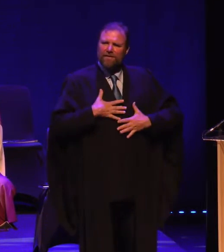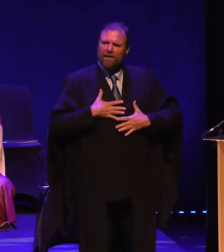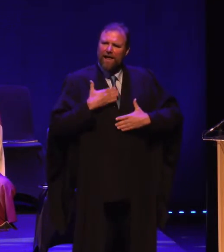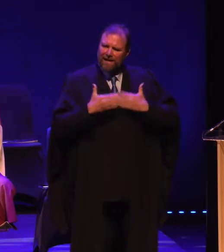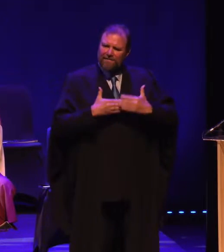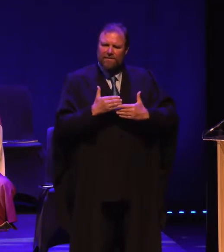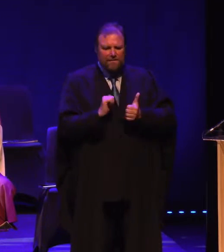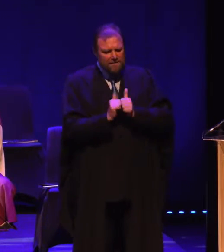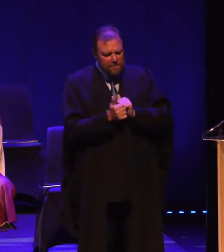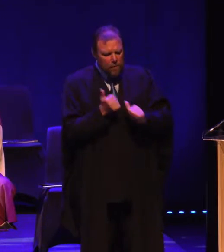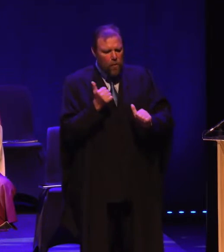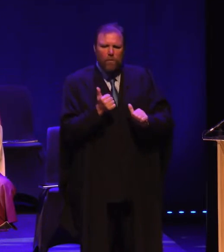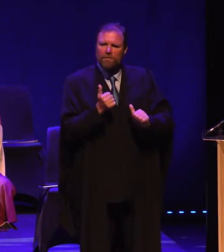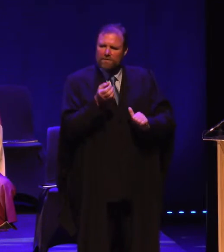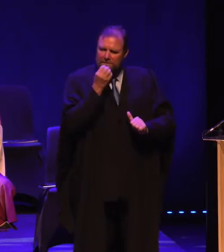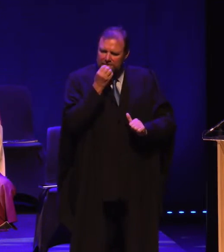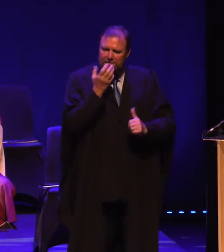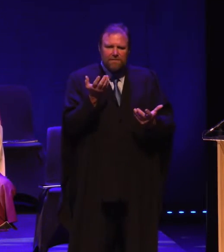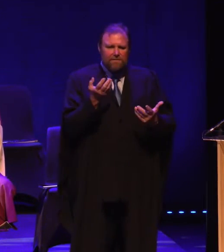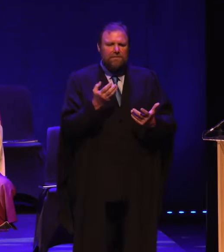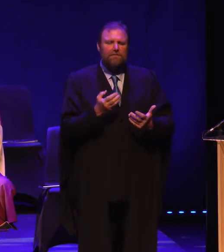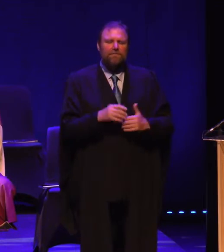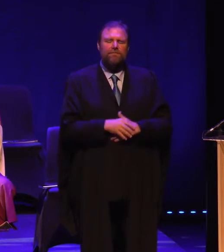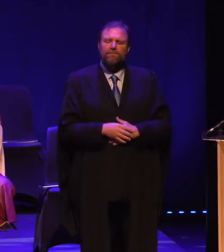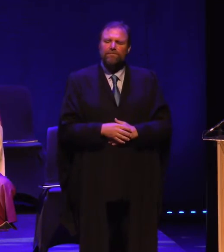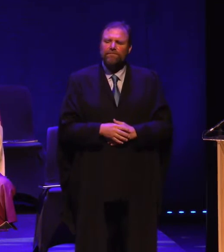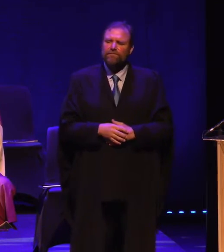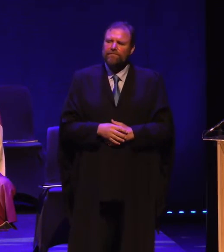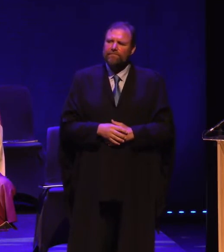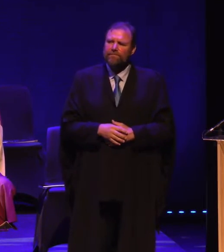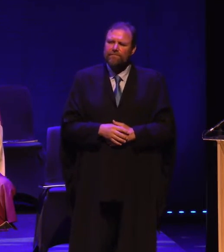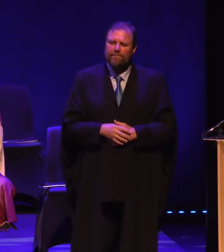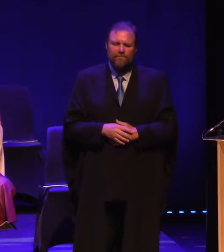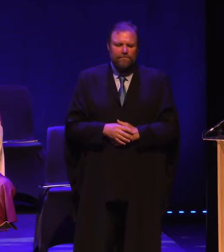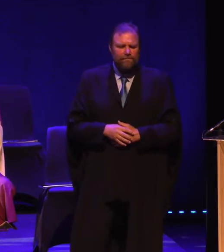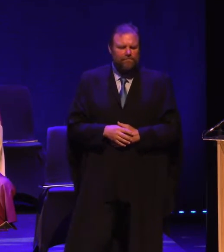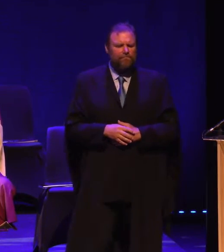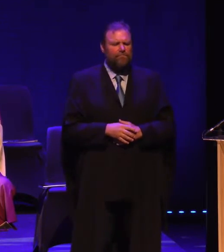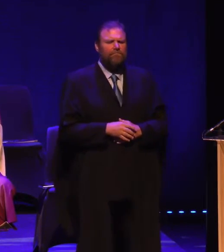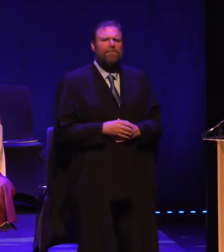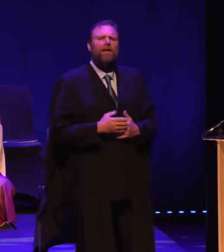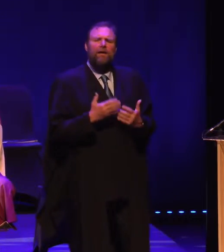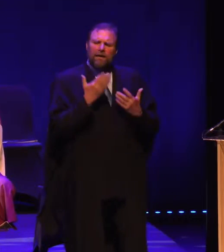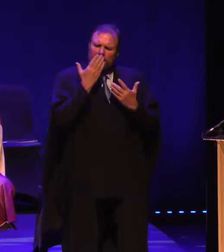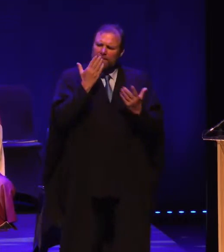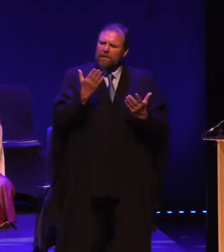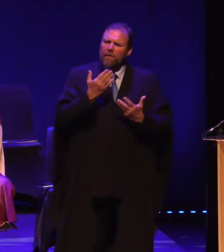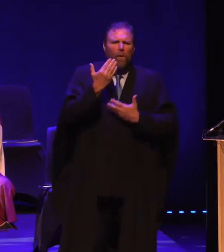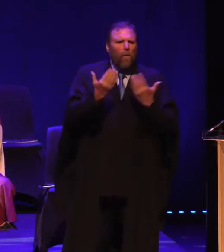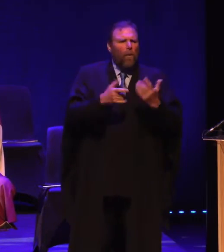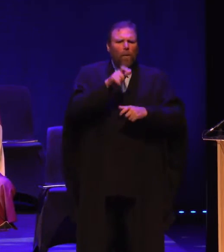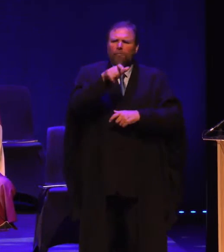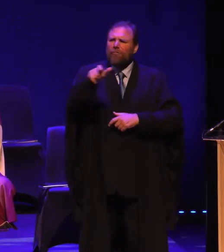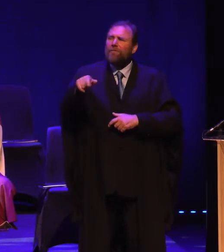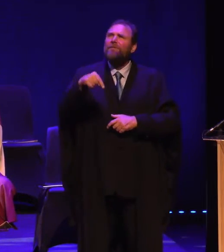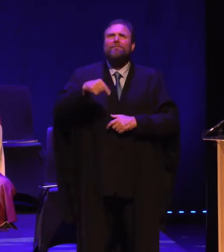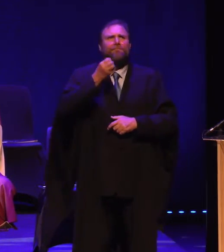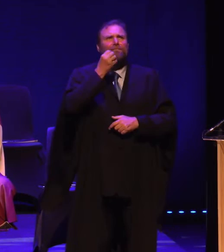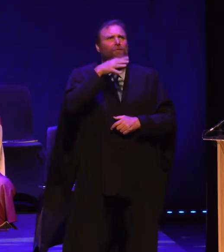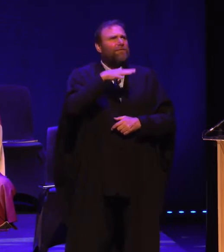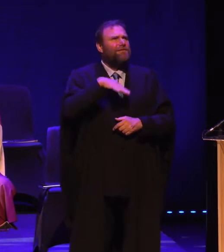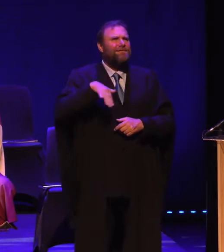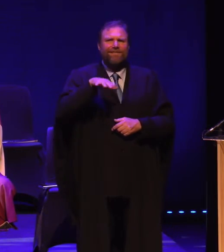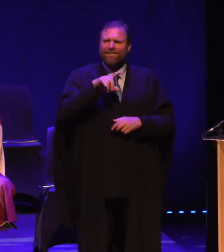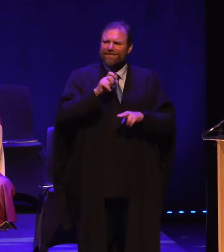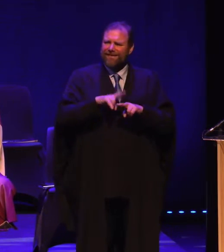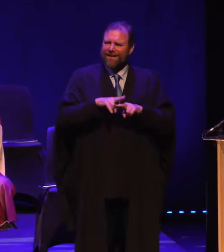sport, including active souls in the workplace. To all the graduates in this beautiful setting in